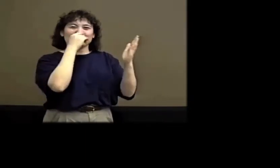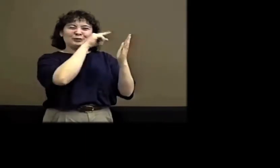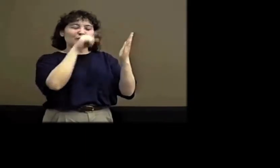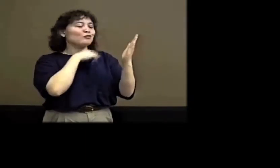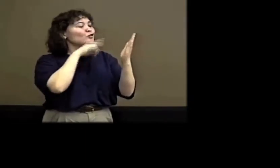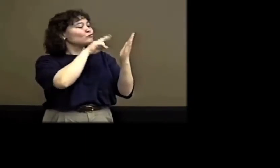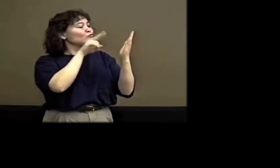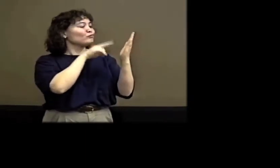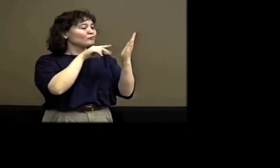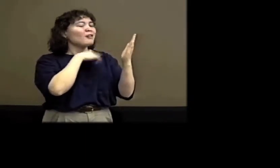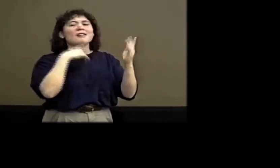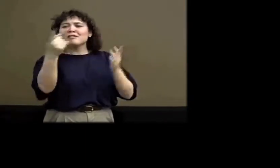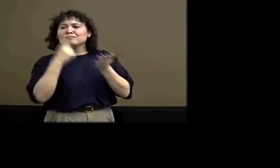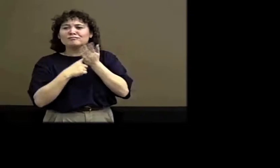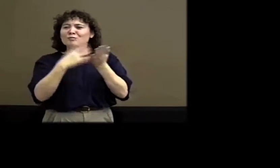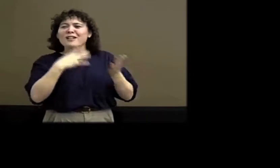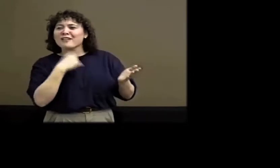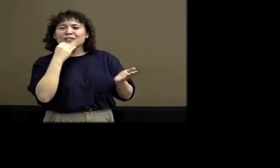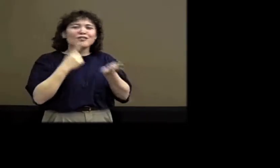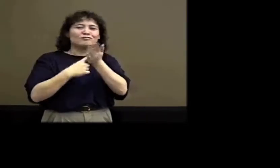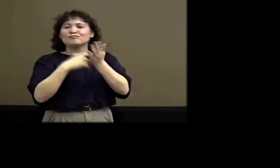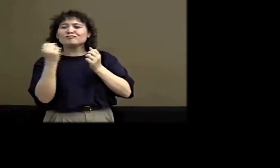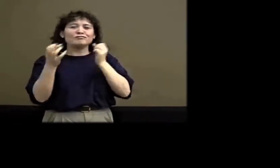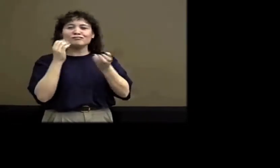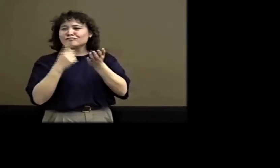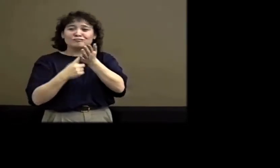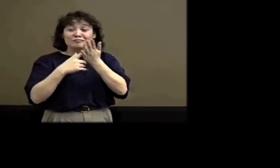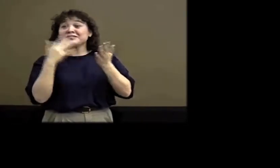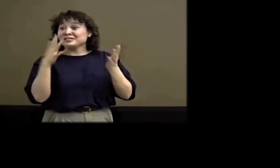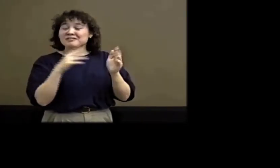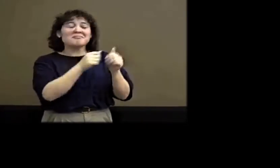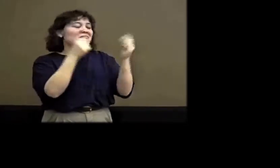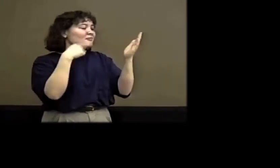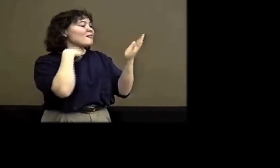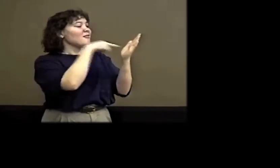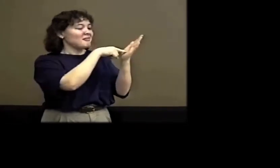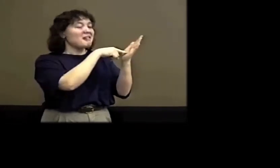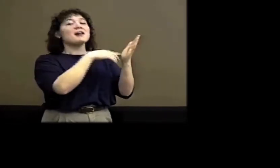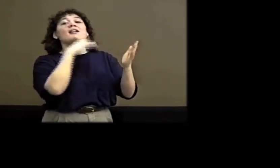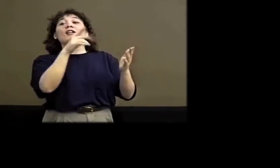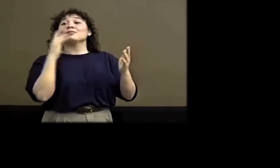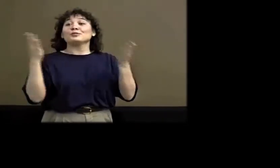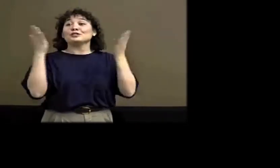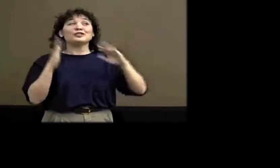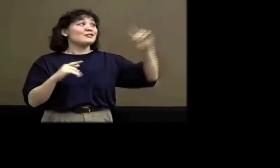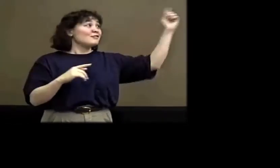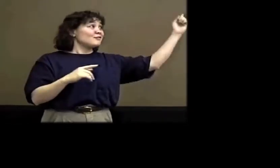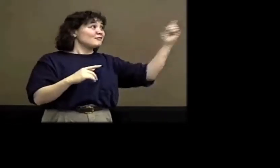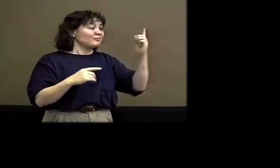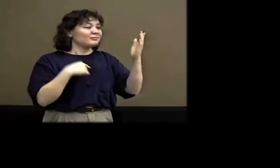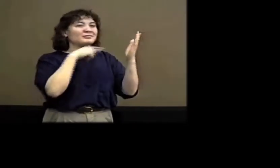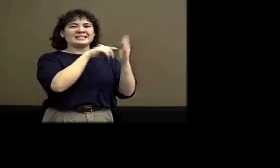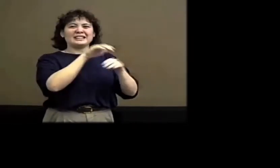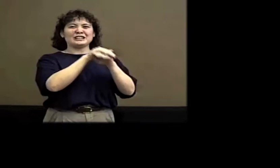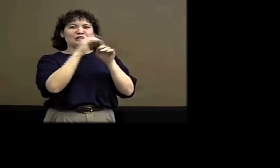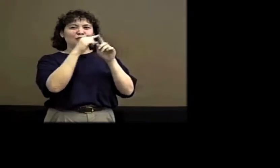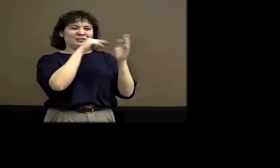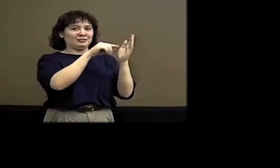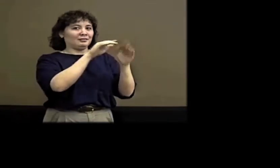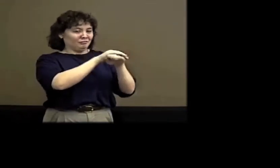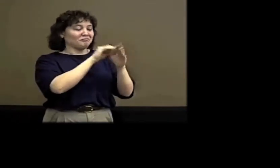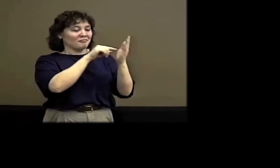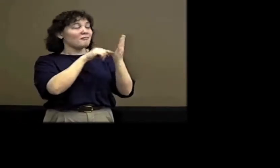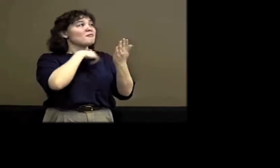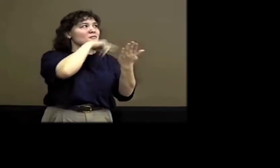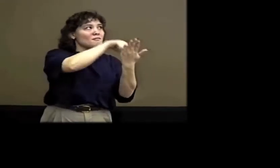If my friends and I go to a restaurant, we socialize in ASL, but we have to read the menu in English and discuss what we want to eat in ASL. When